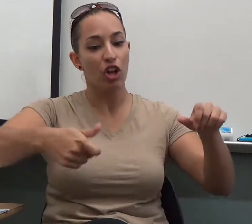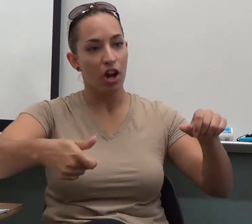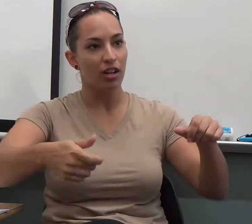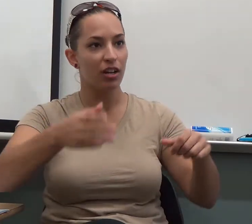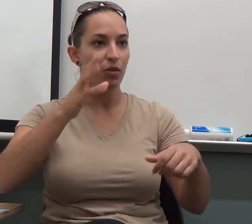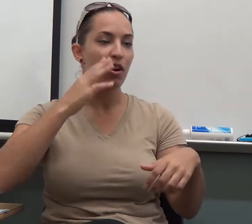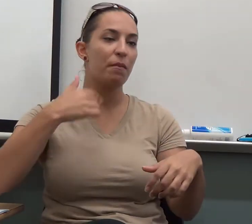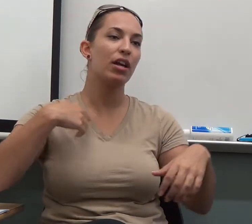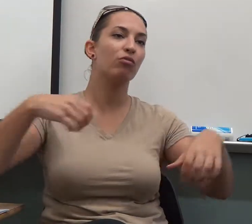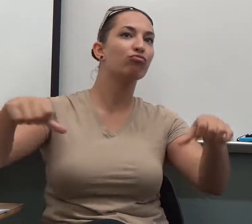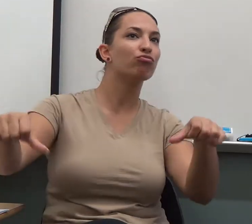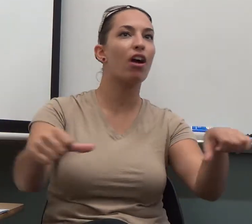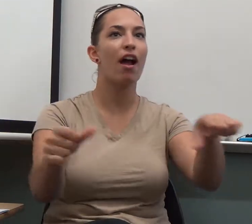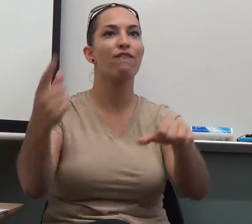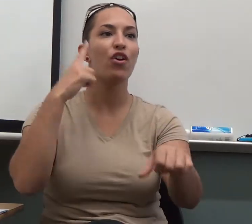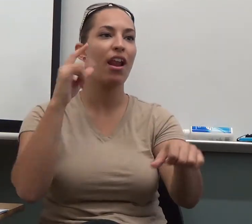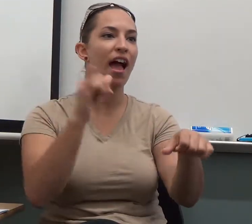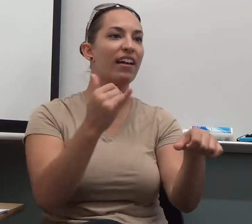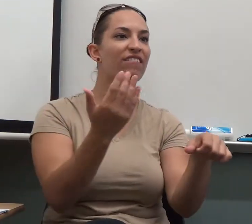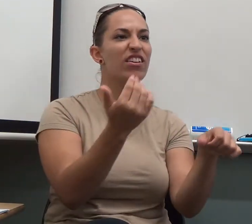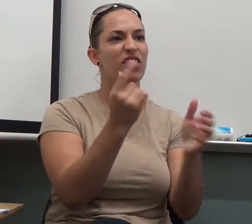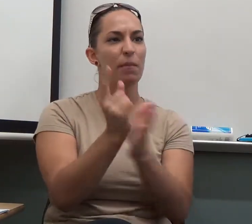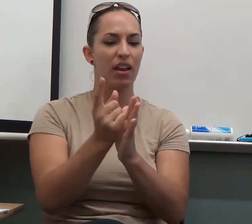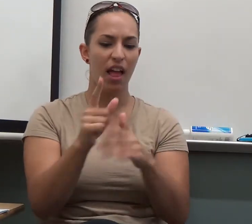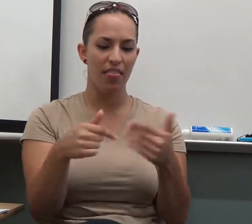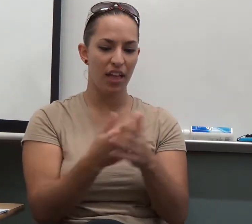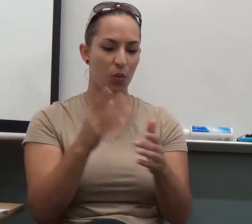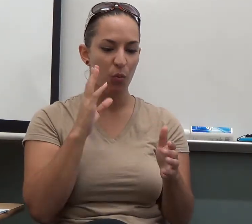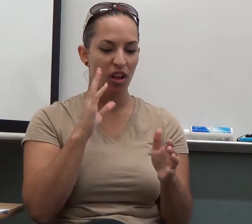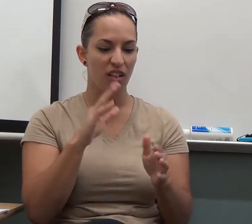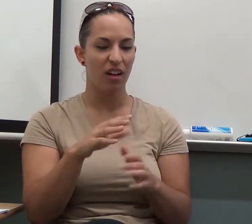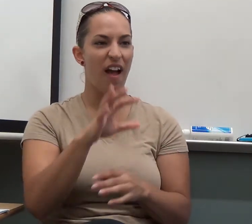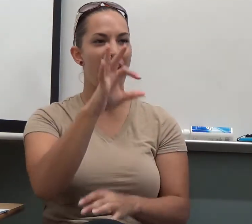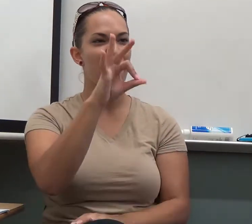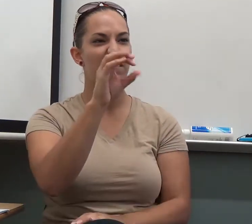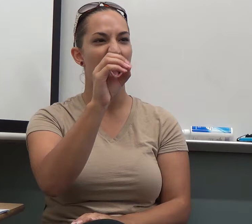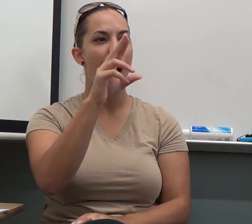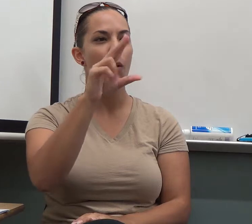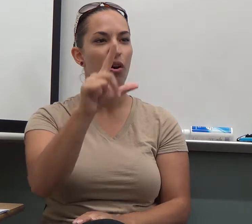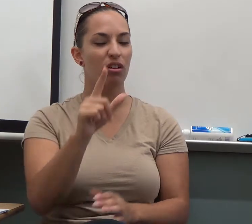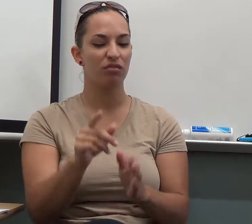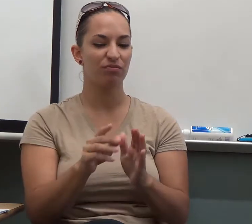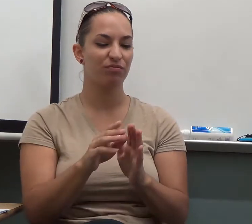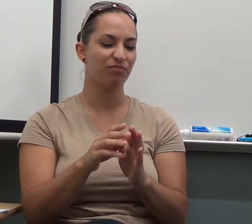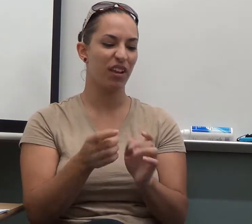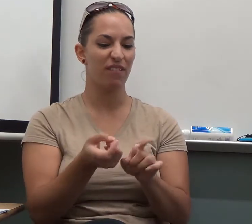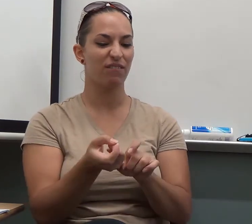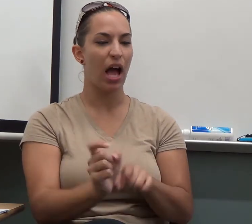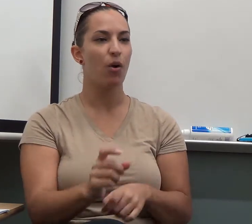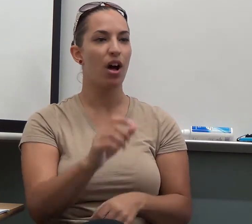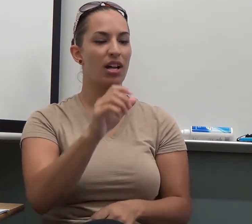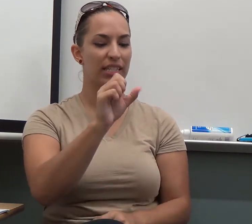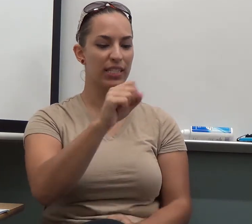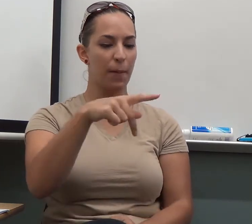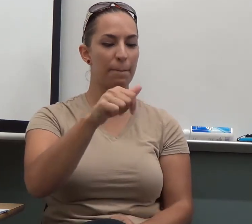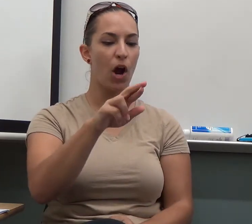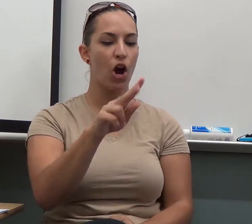I don't know, 15 minutes and then it'll foul a spark plug, which means it's running too rich and it smells bad. So my attitude is that